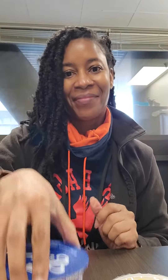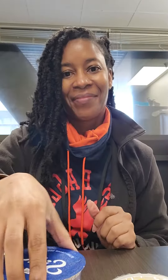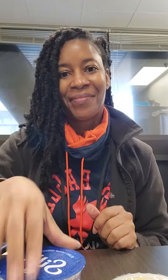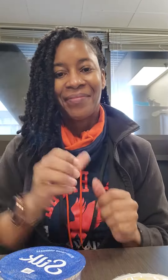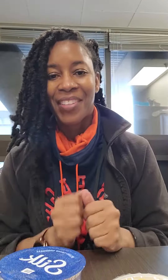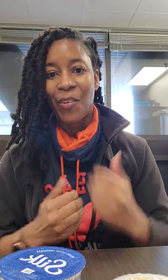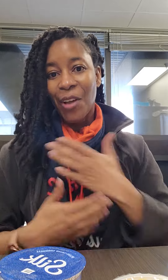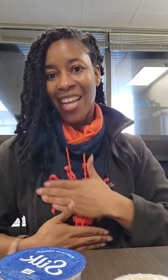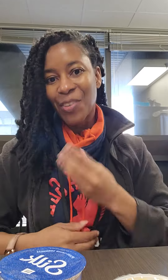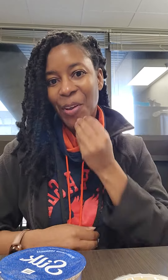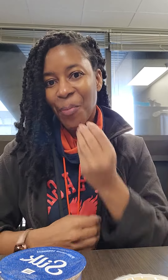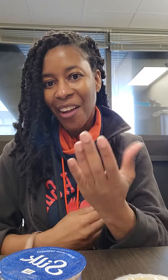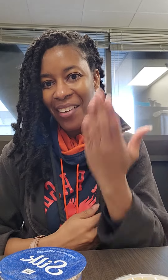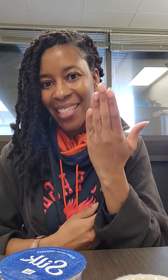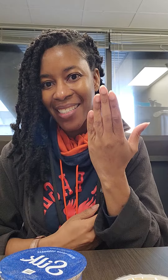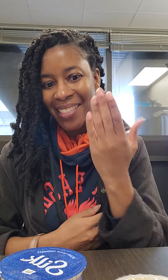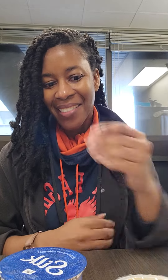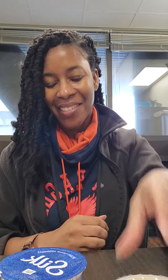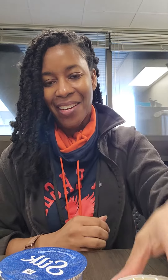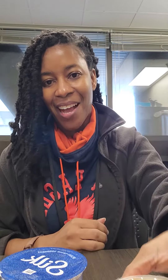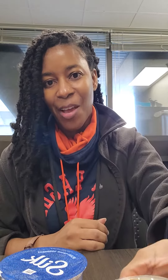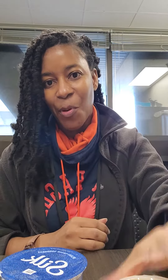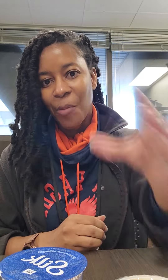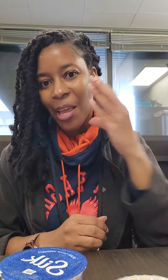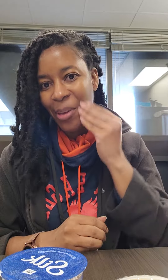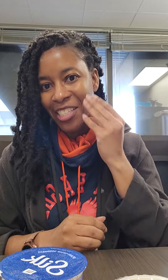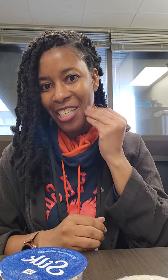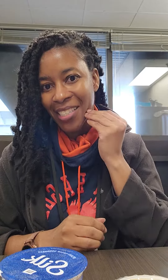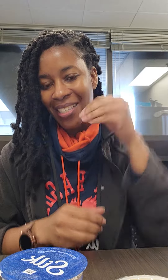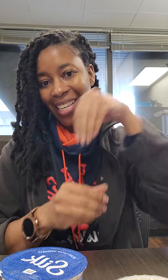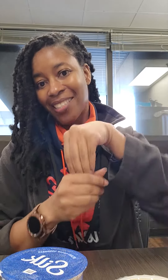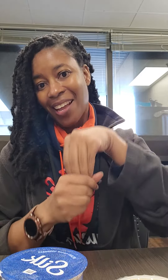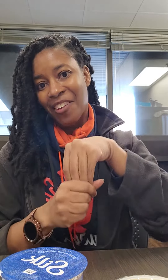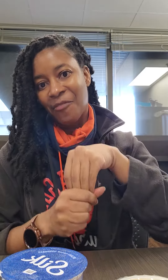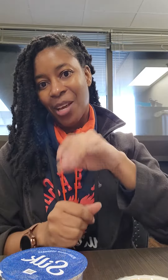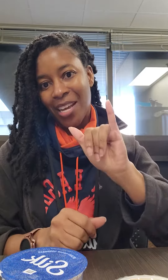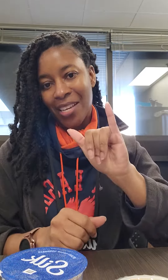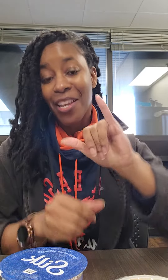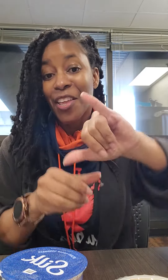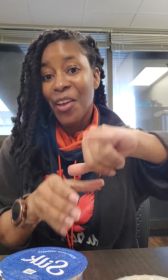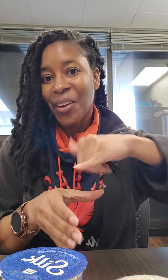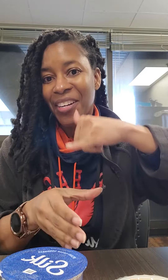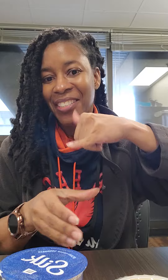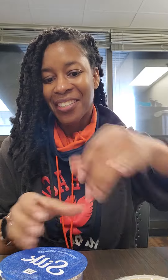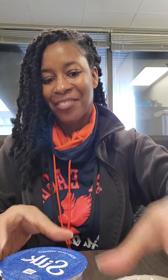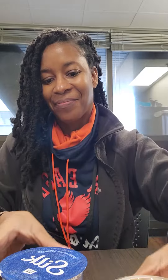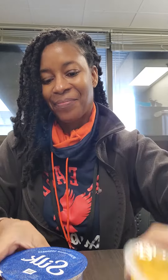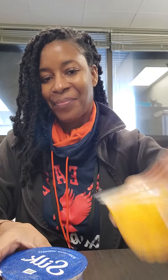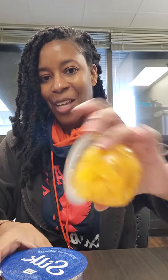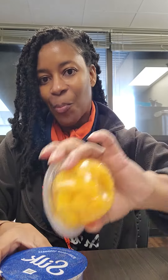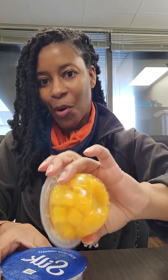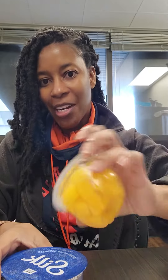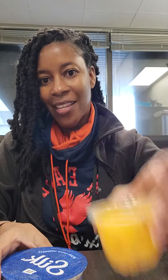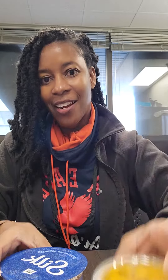So, enjoy your breakfast. I pour my peaches inside of my yogurt. I pour it in there,